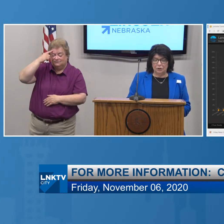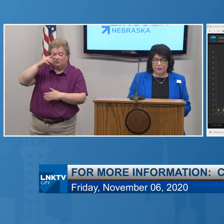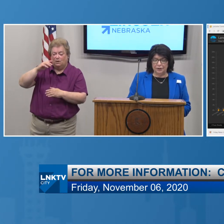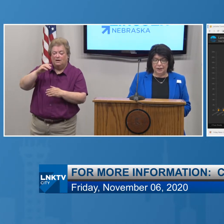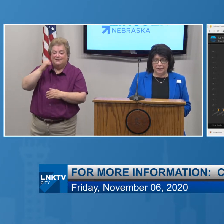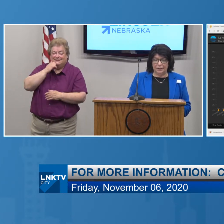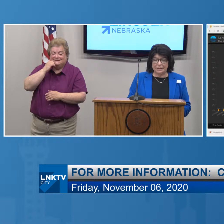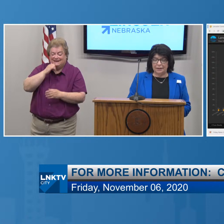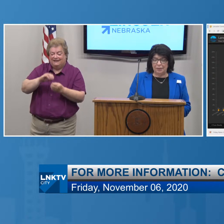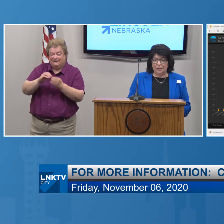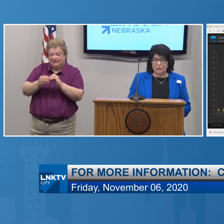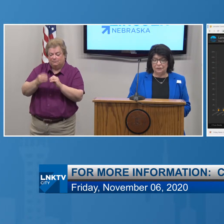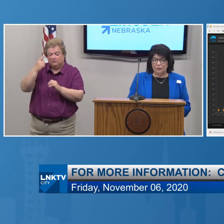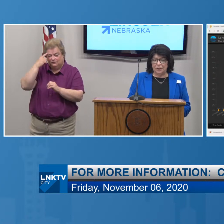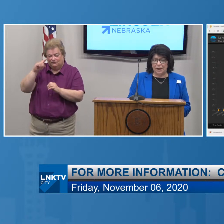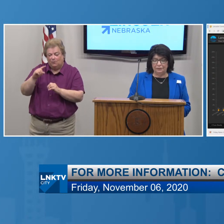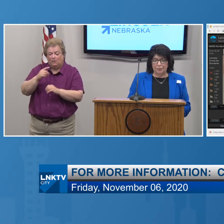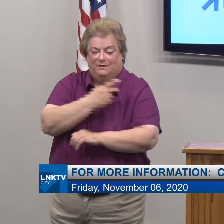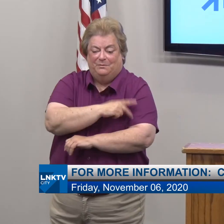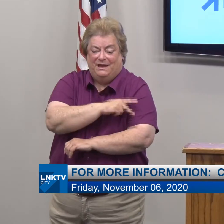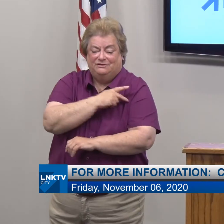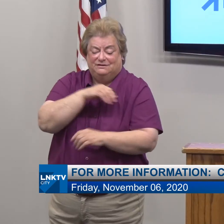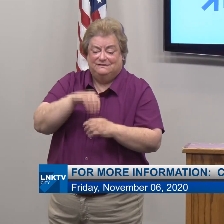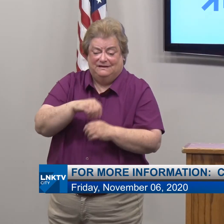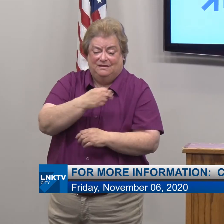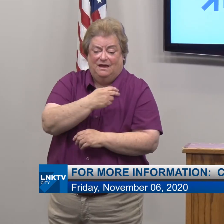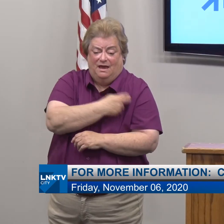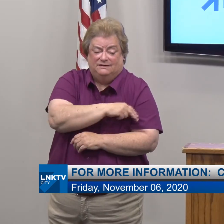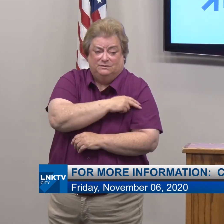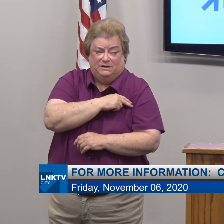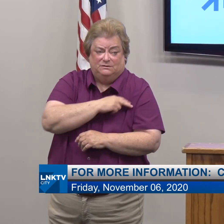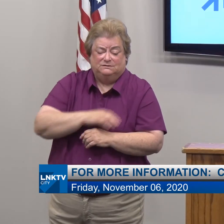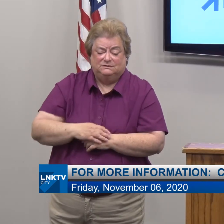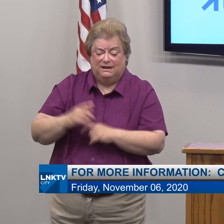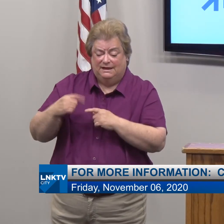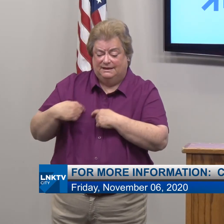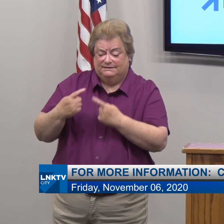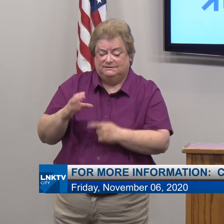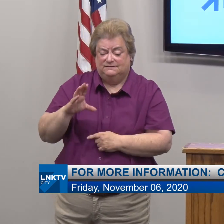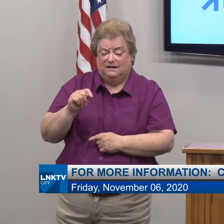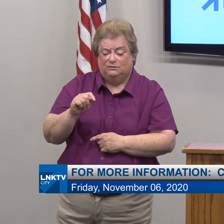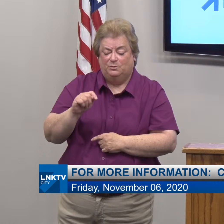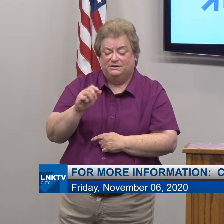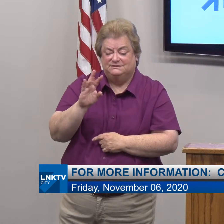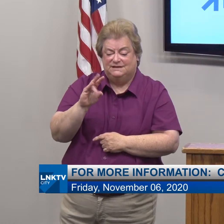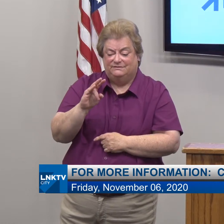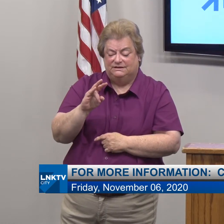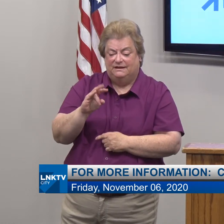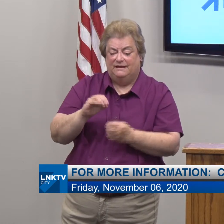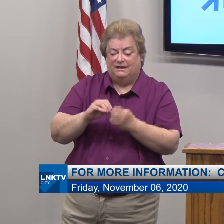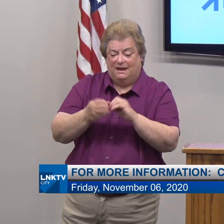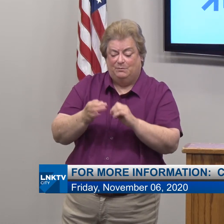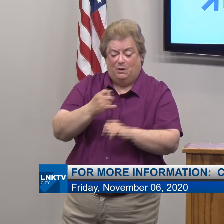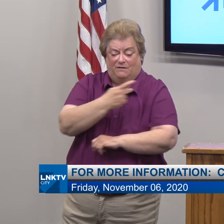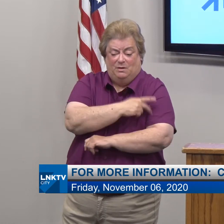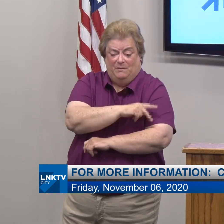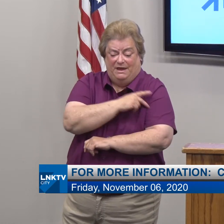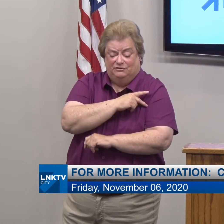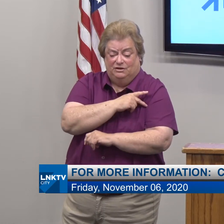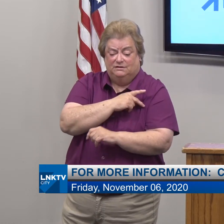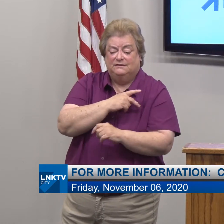of COVID-19 patients who are hospitalized. Since October 17th, the number of patients hospitalized